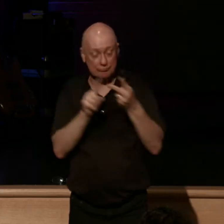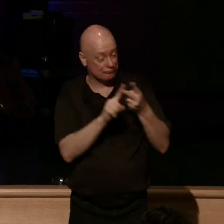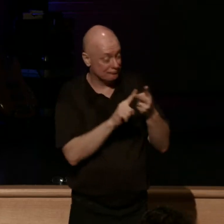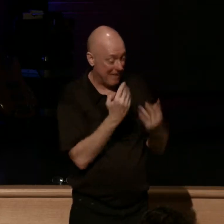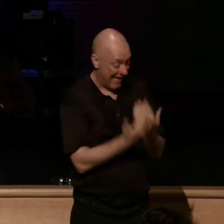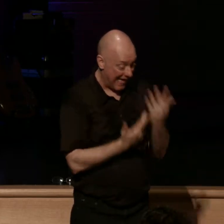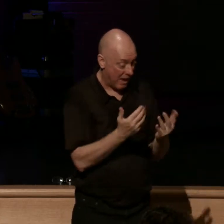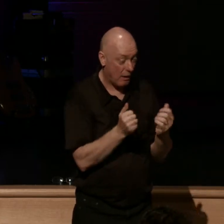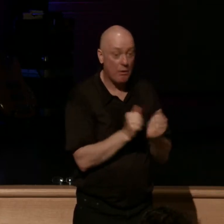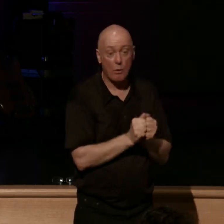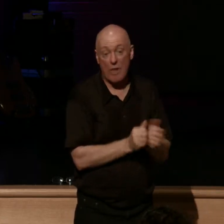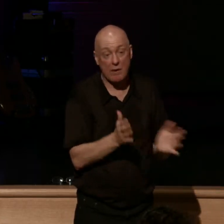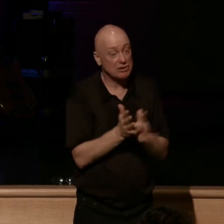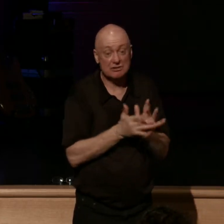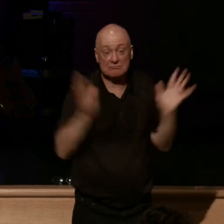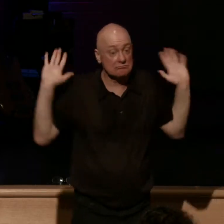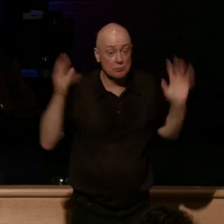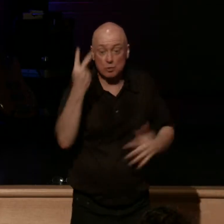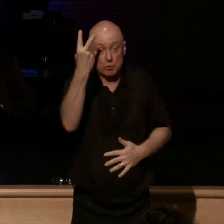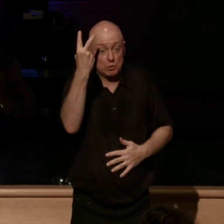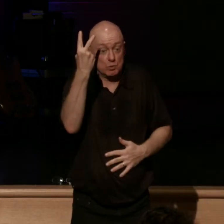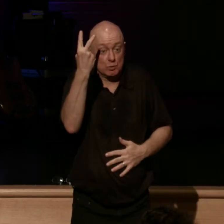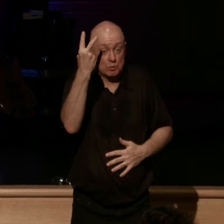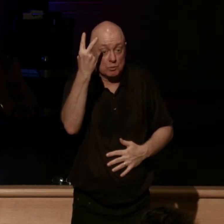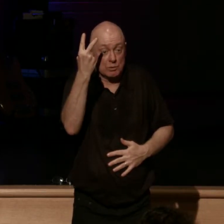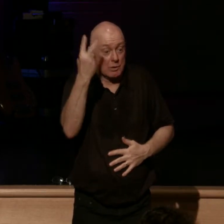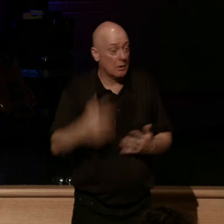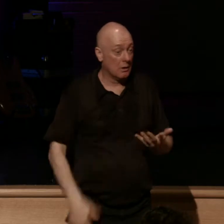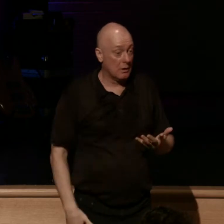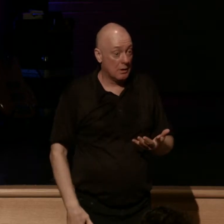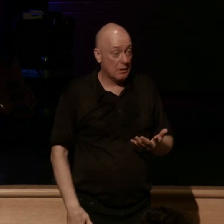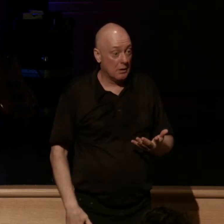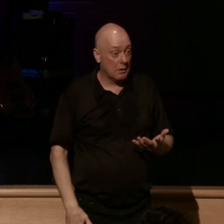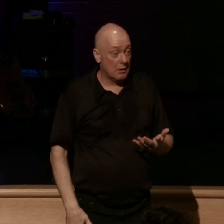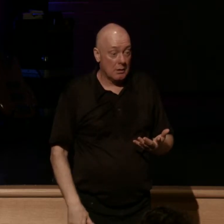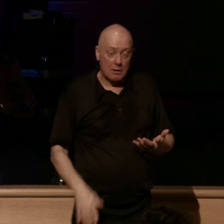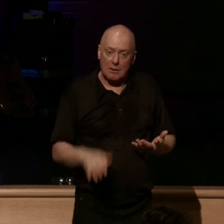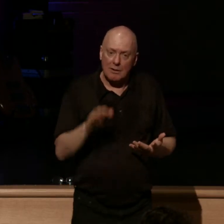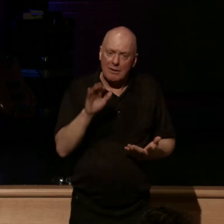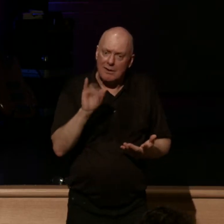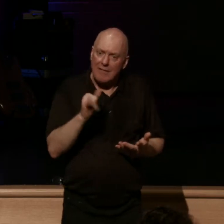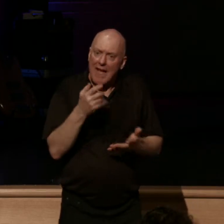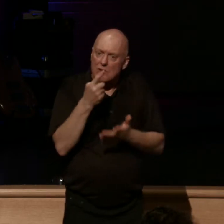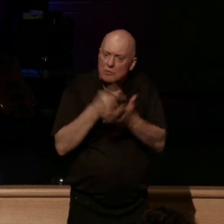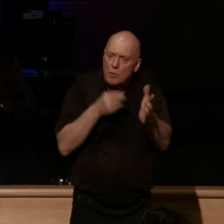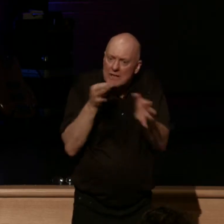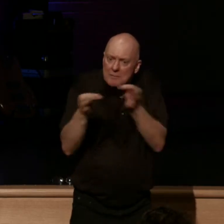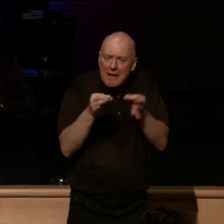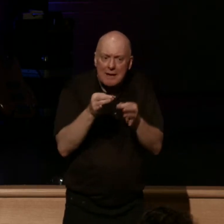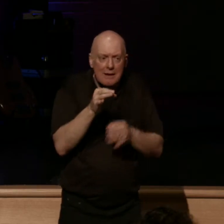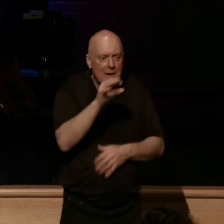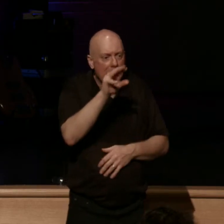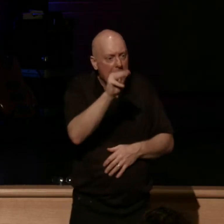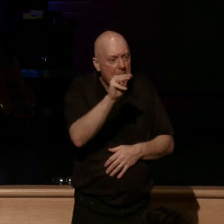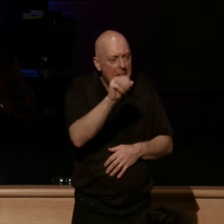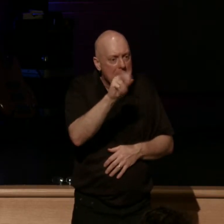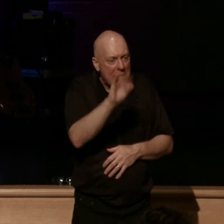hell without. And those things just reinforce what's being said in Malachi 4, verse 1.